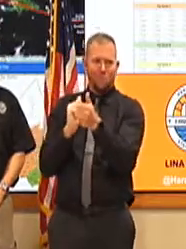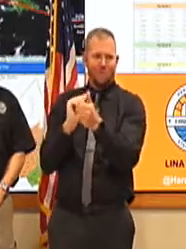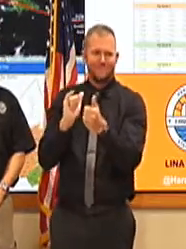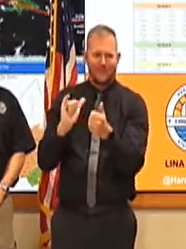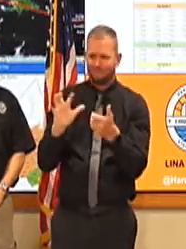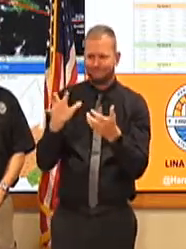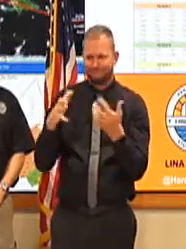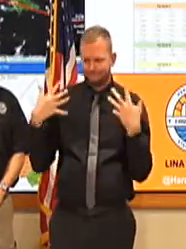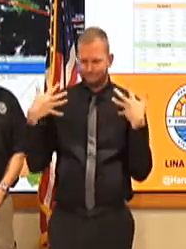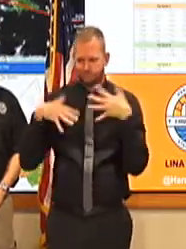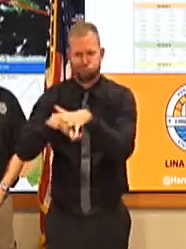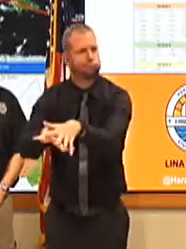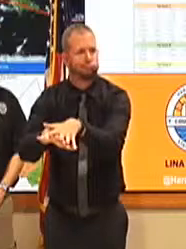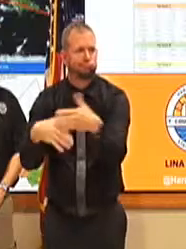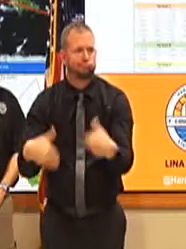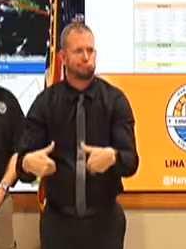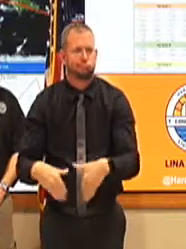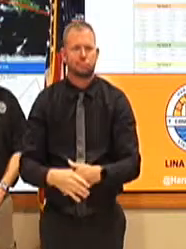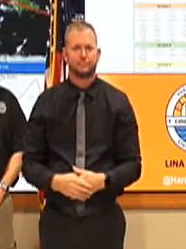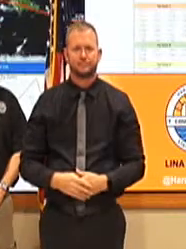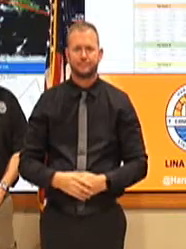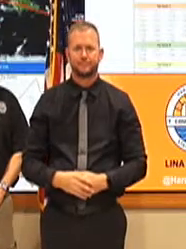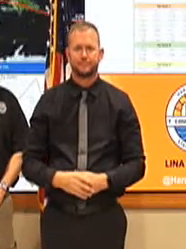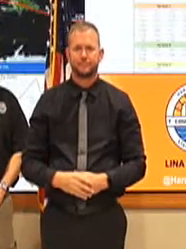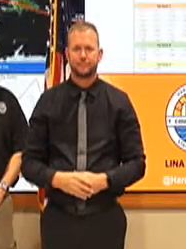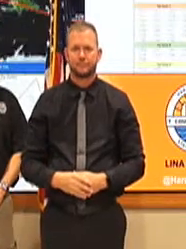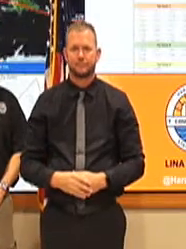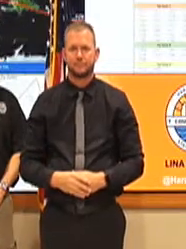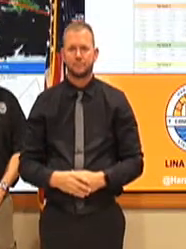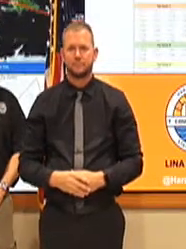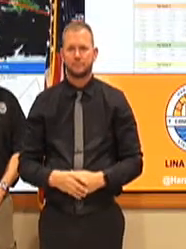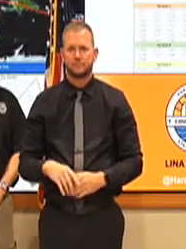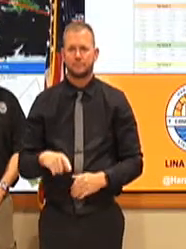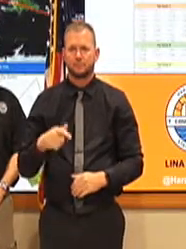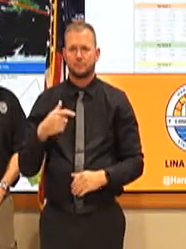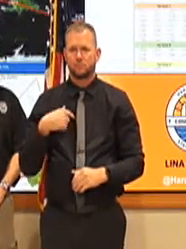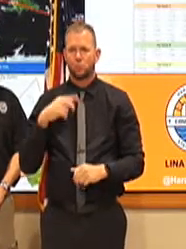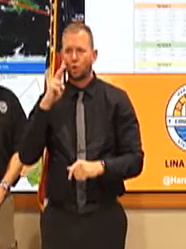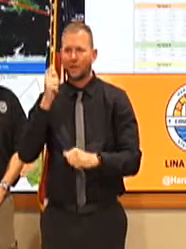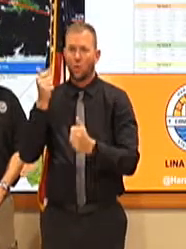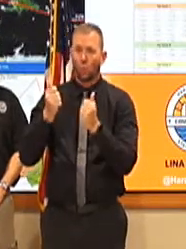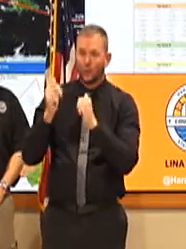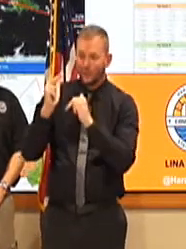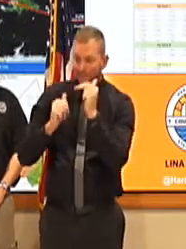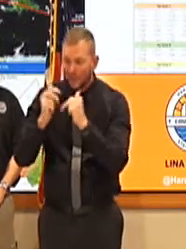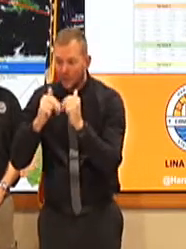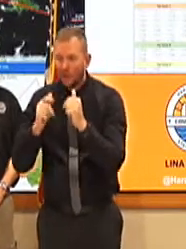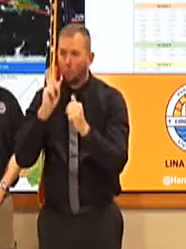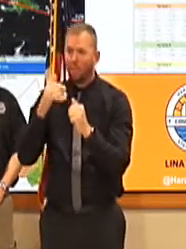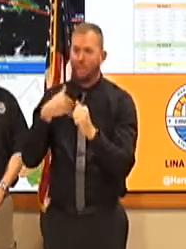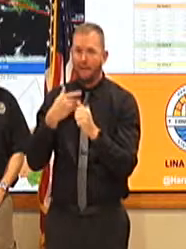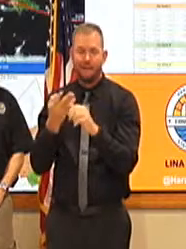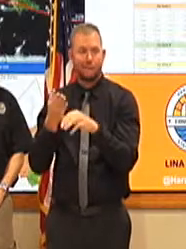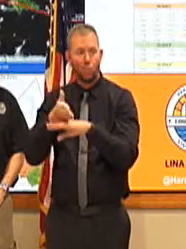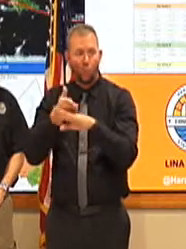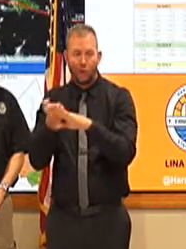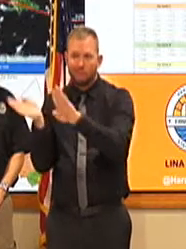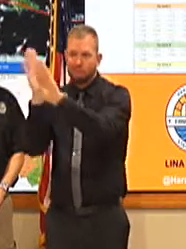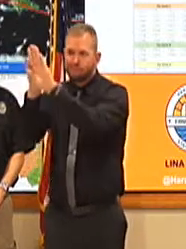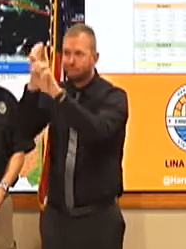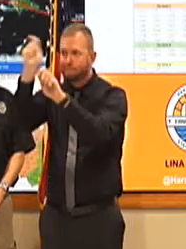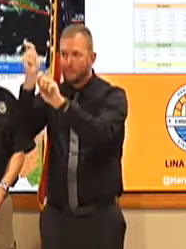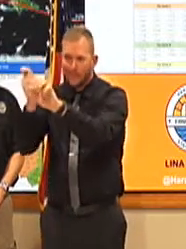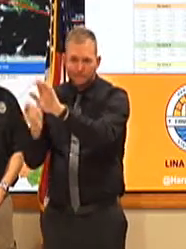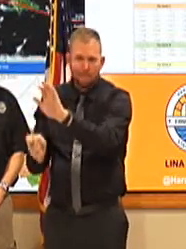exactly by now, we know which ones need to be boarded up, what needs to be prepared. We are in touch with